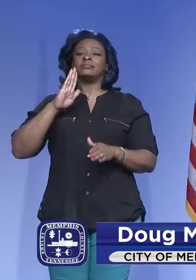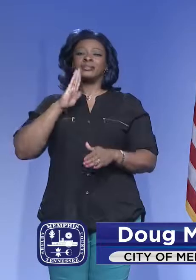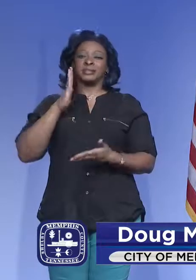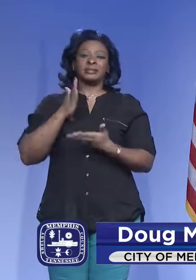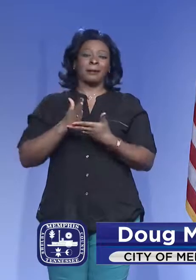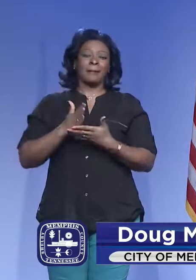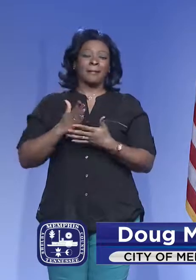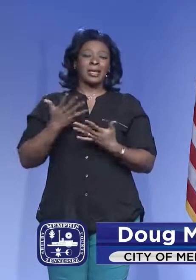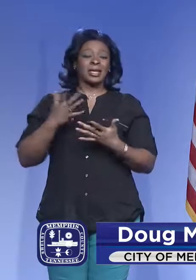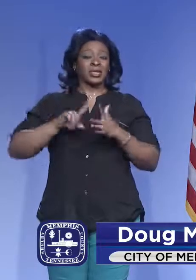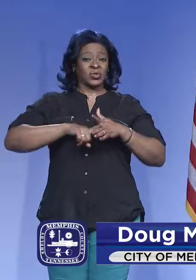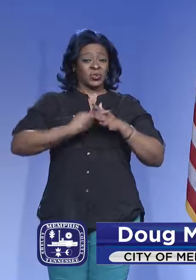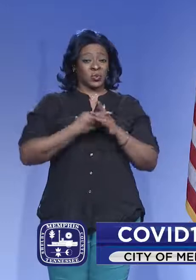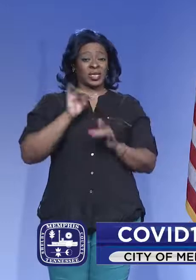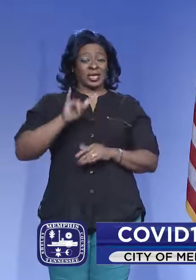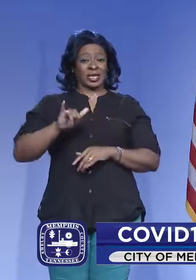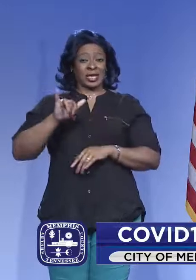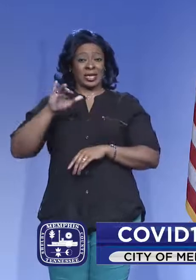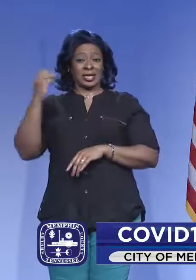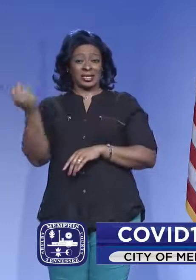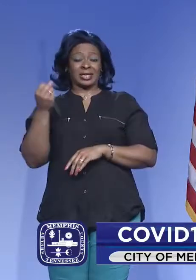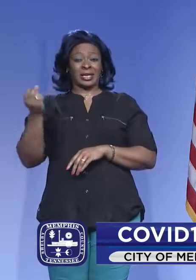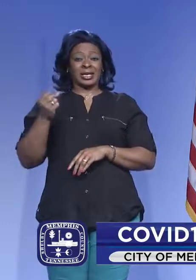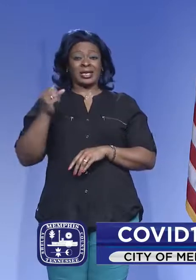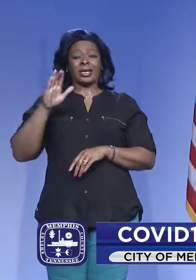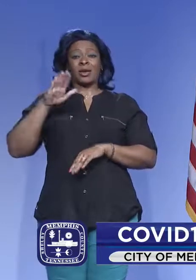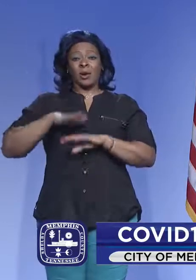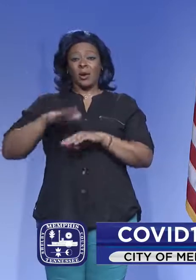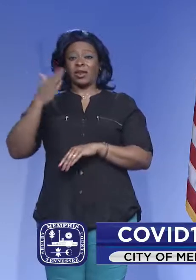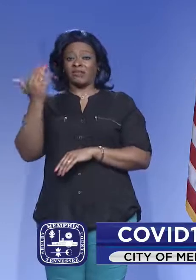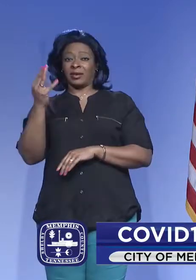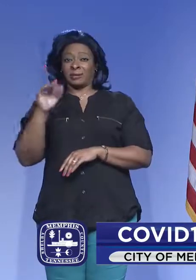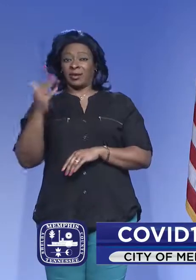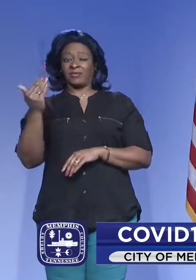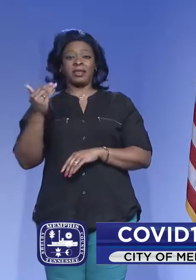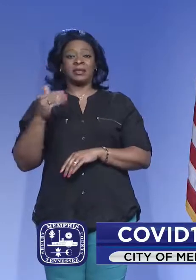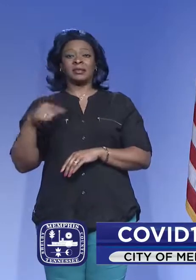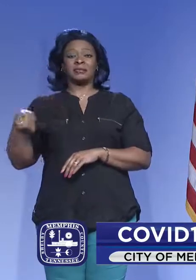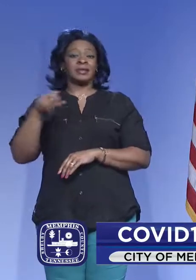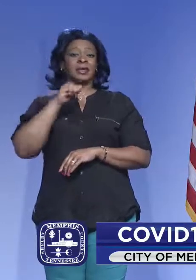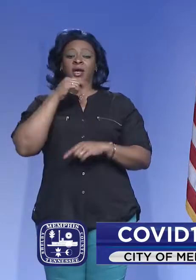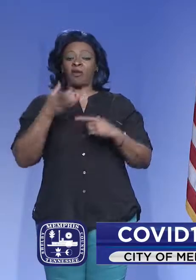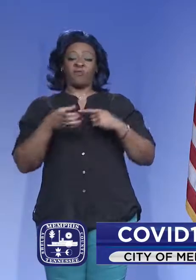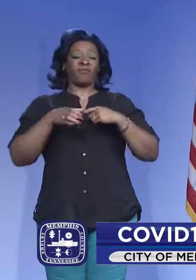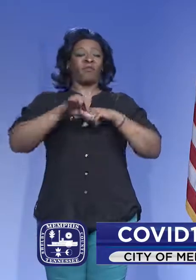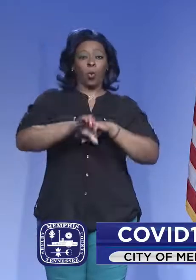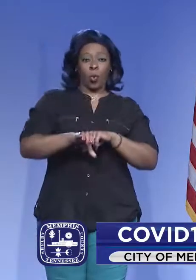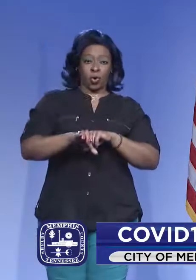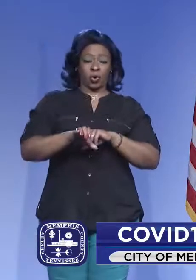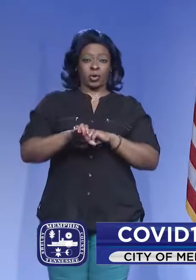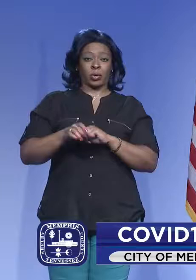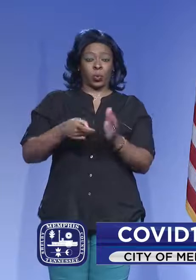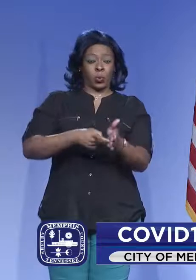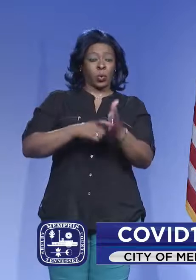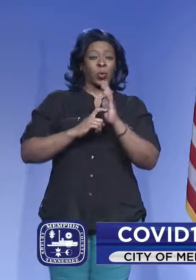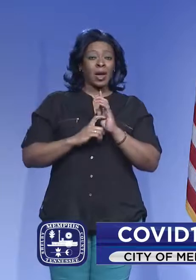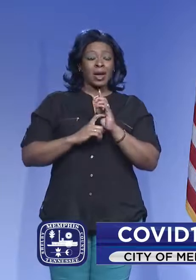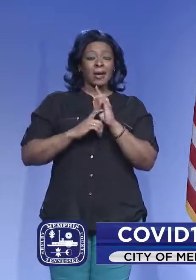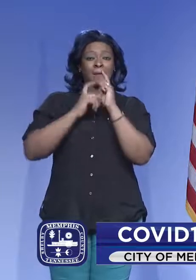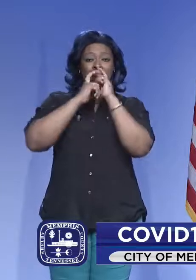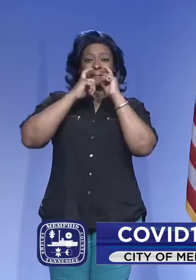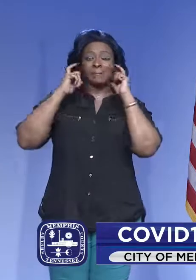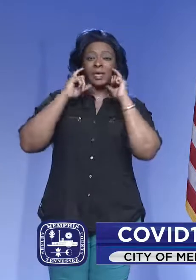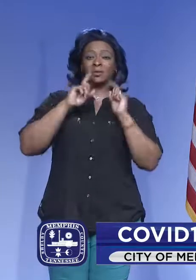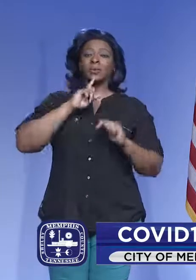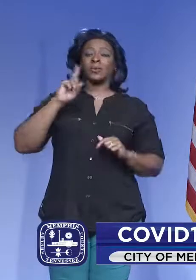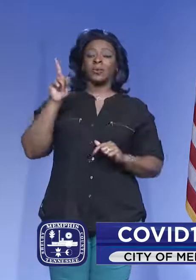so, effective that date on Saturday the 15th, the City of Memphis will not be enforcing its mask ordinance that was passed